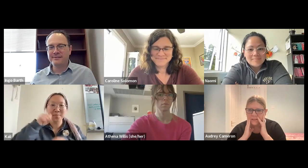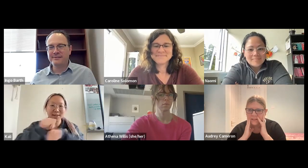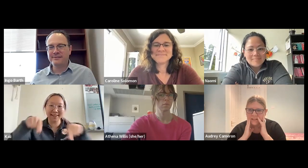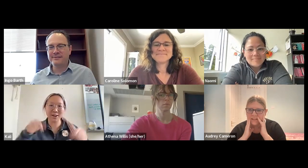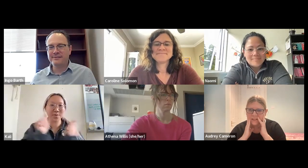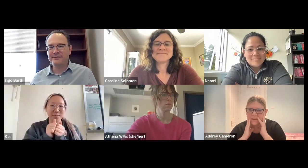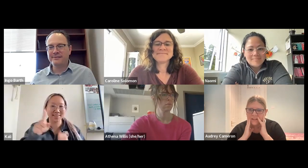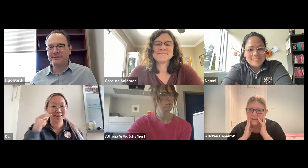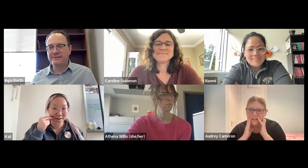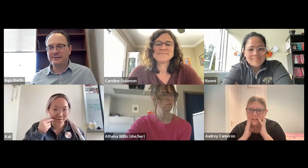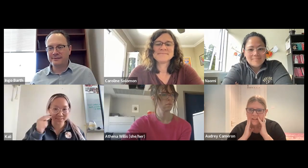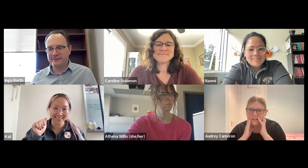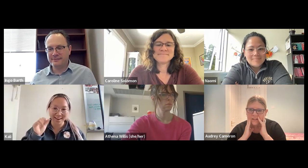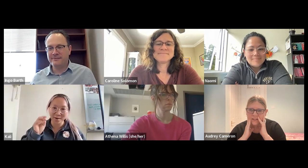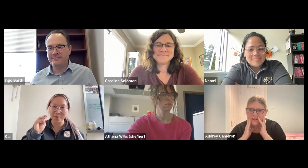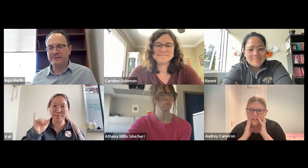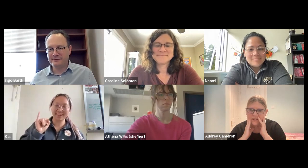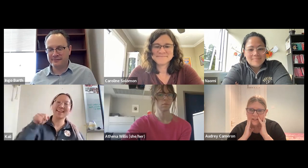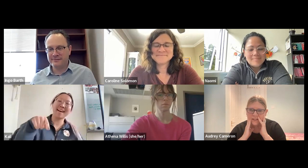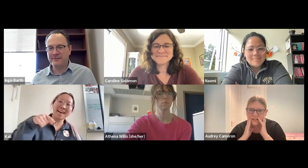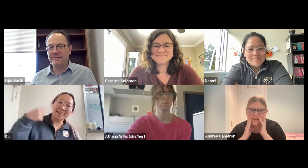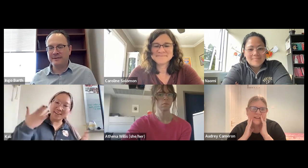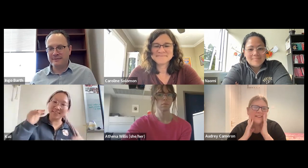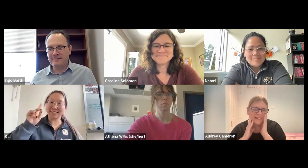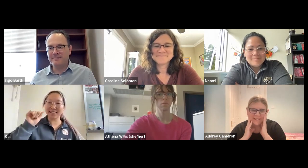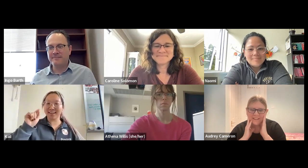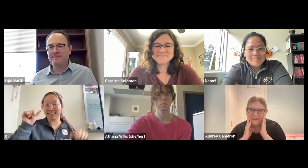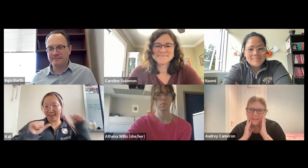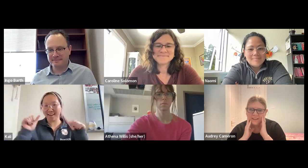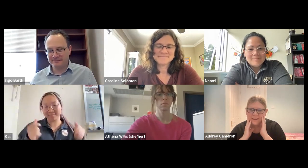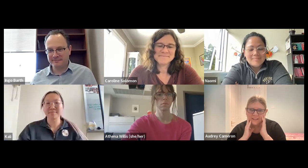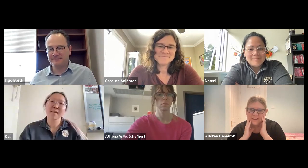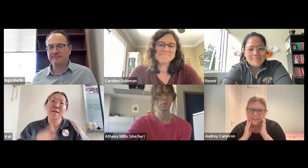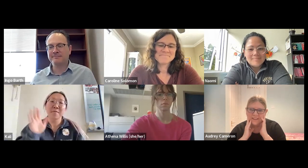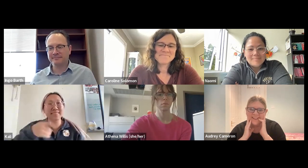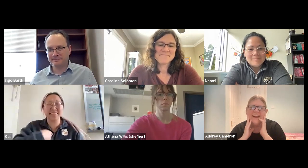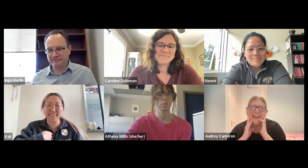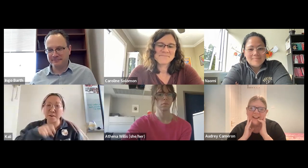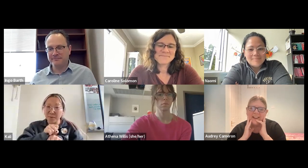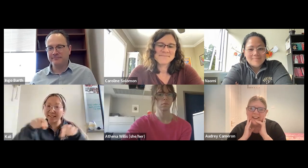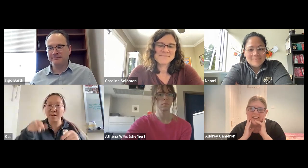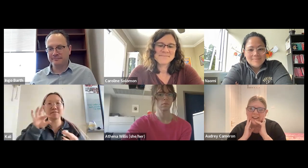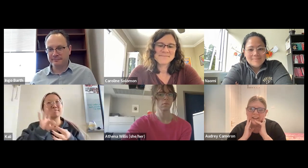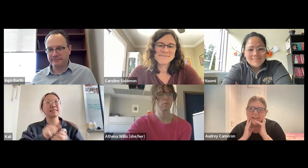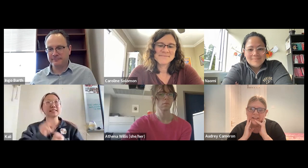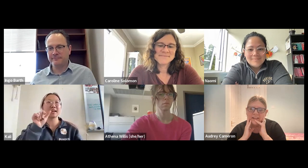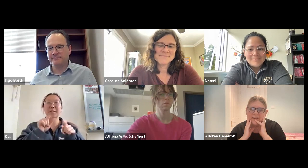I'm Kali. I can introduce myself. I work here with Naomi, also as a data scientist.